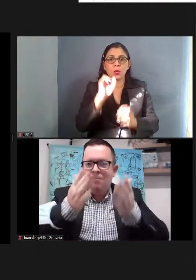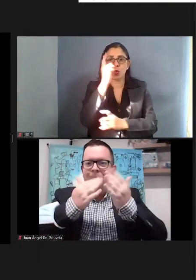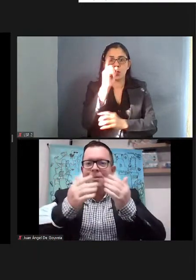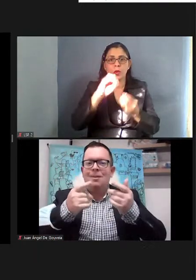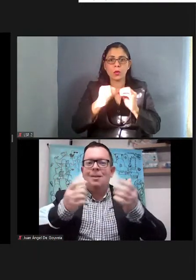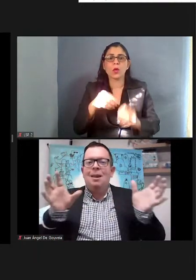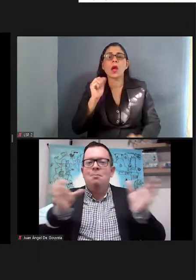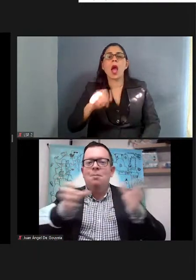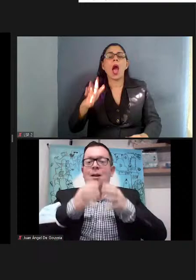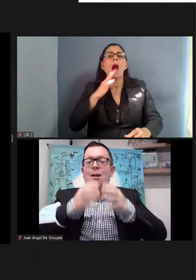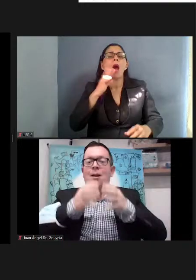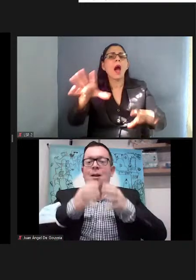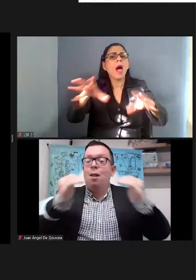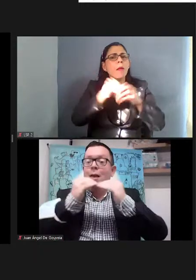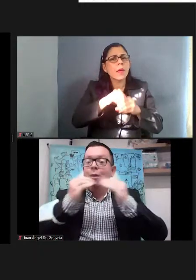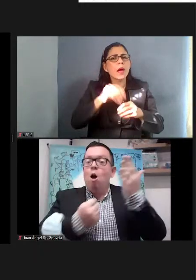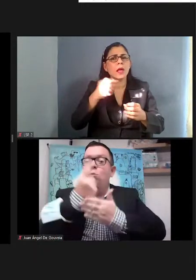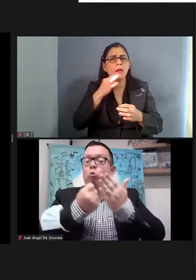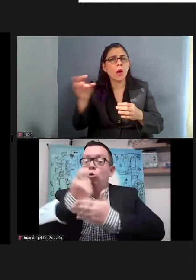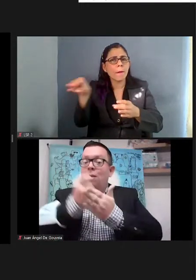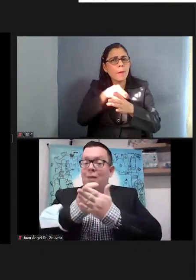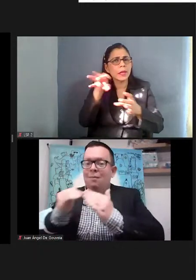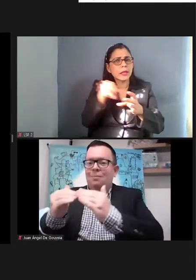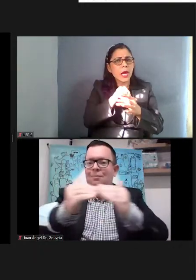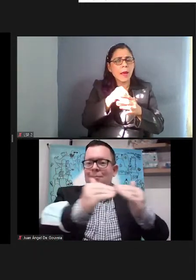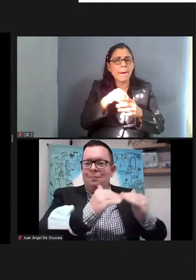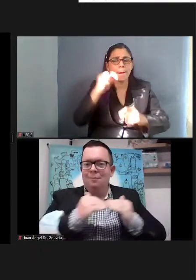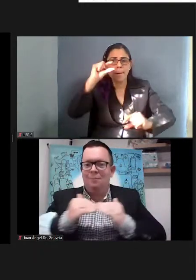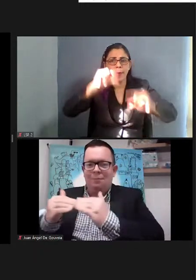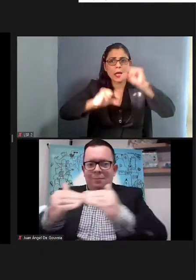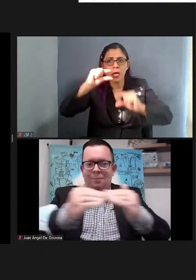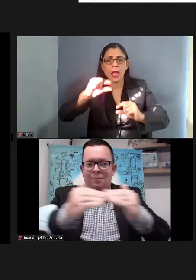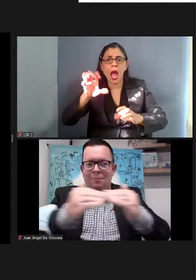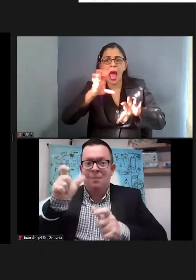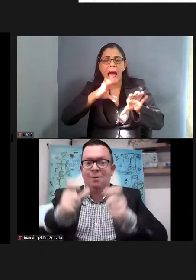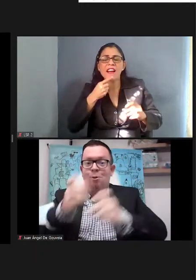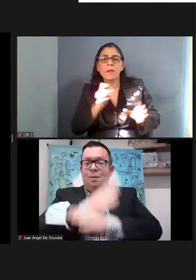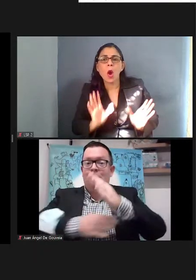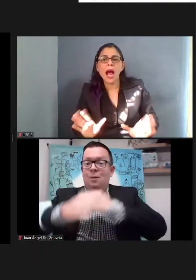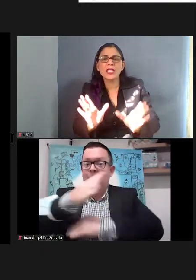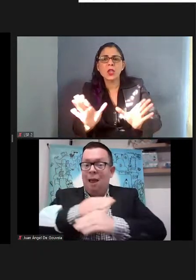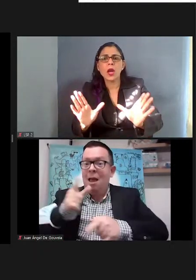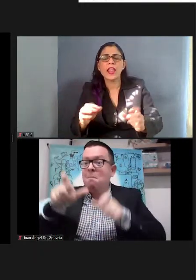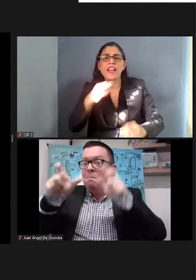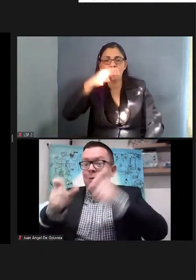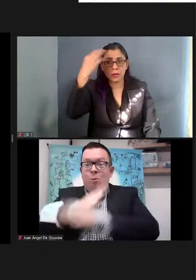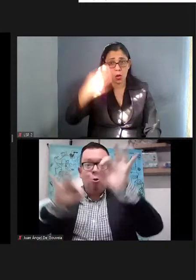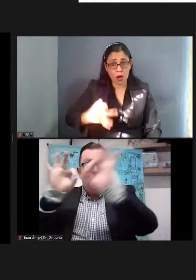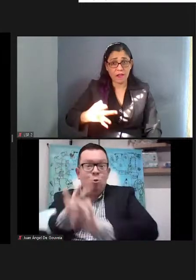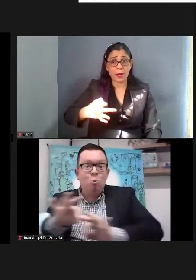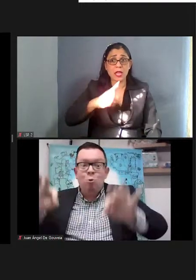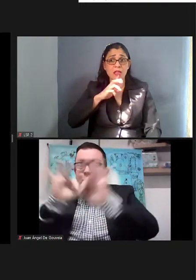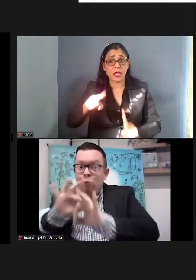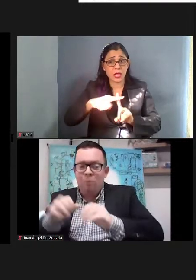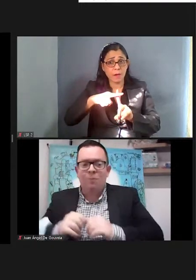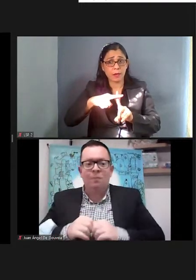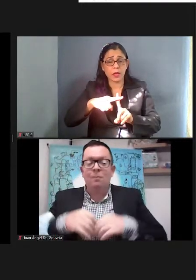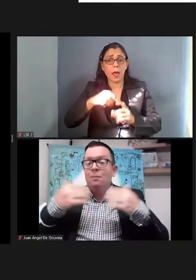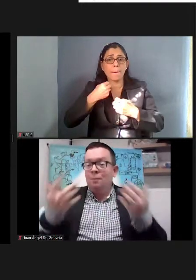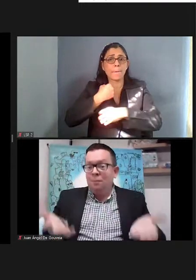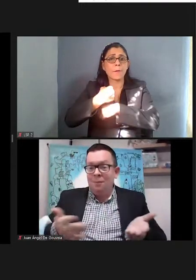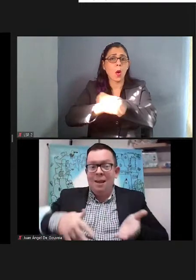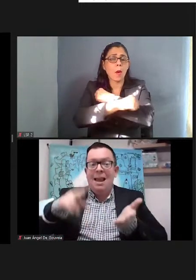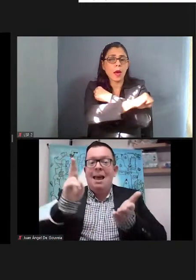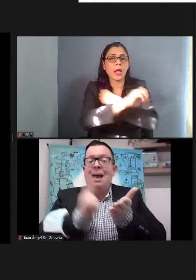adopting and implementing measures of affirmative action that will promote the